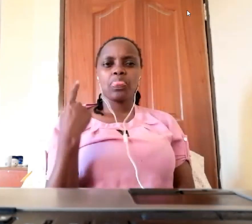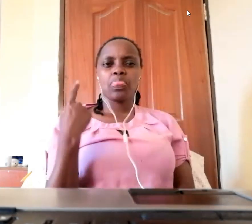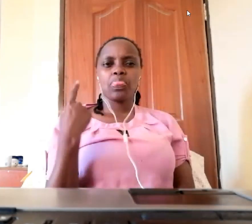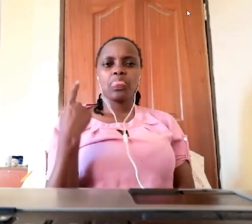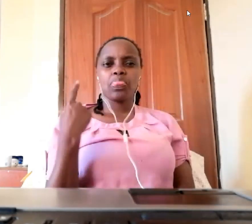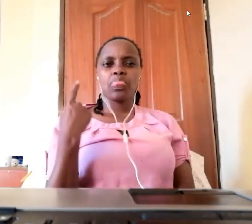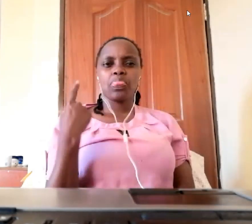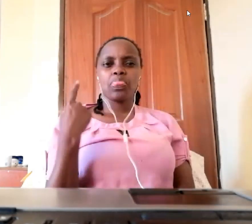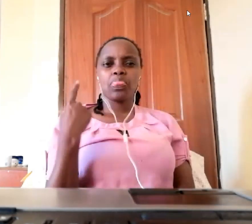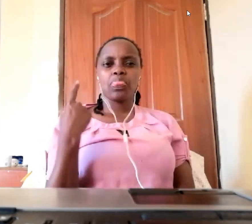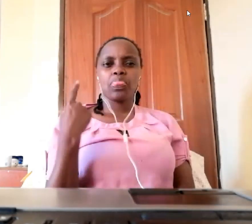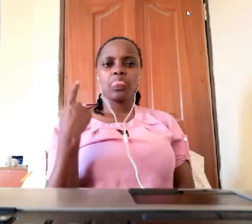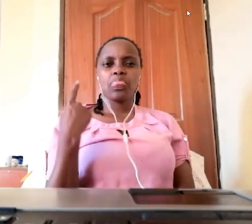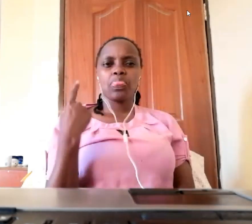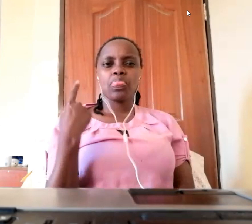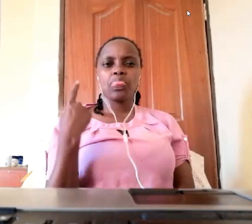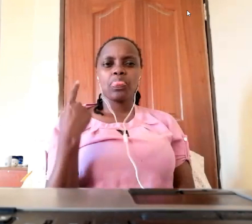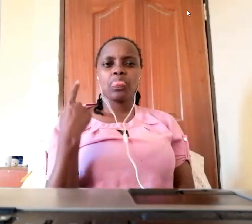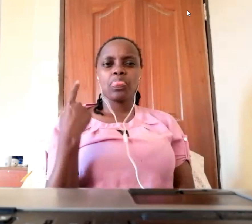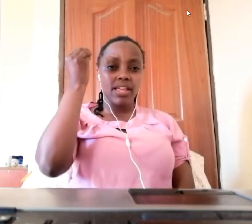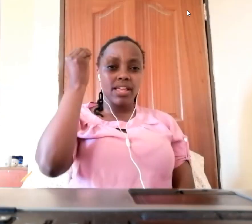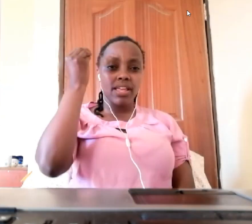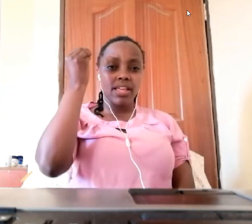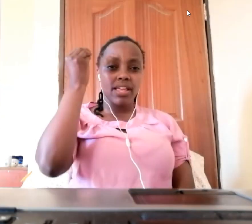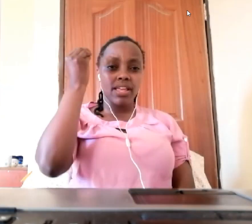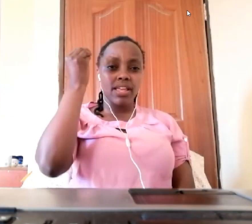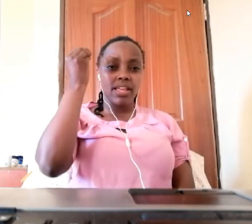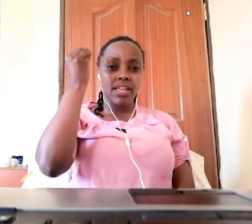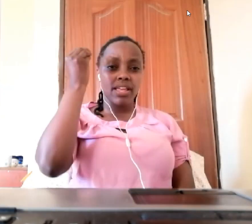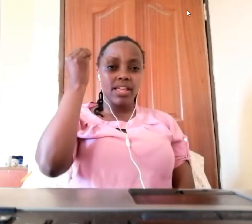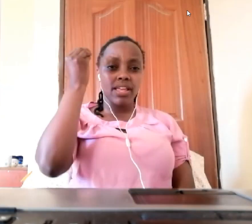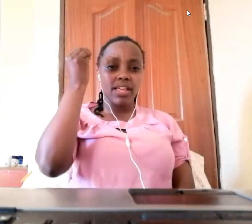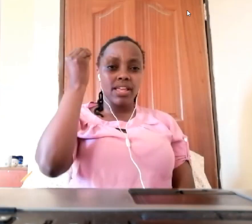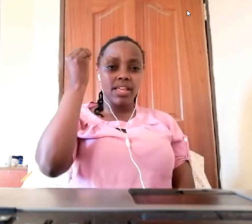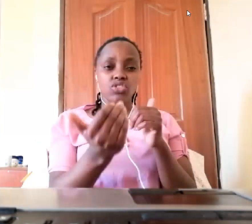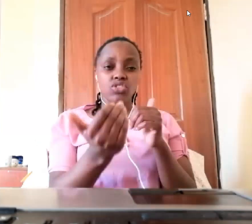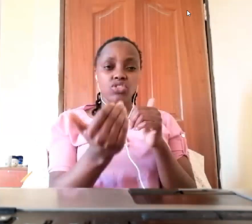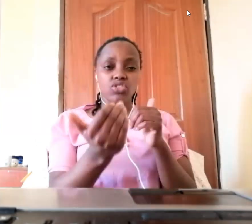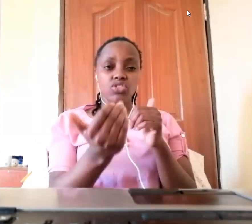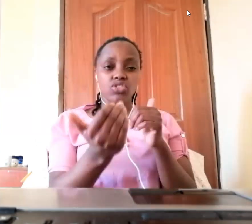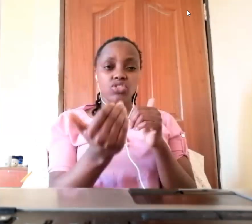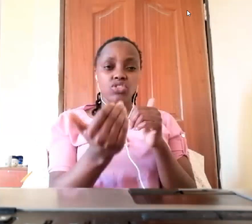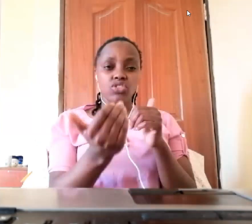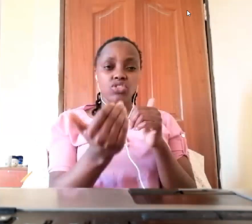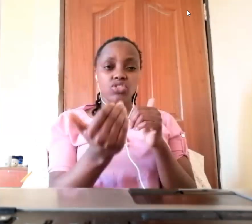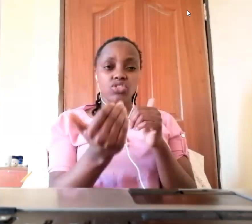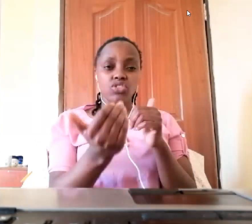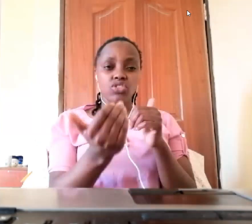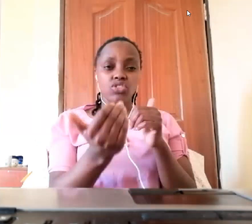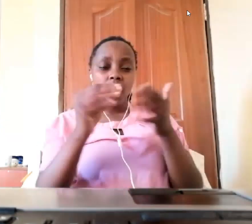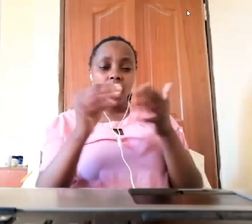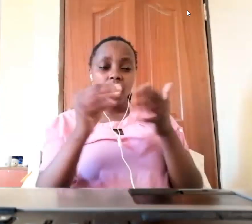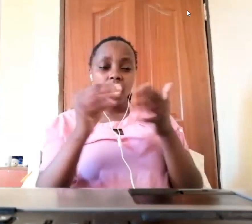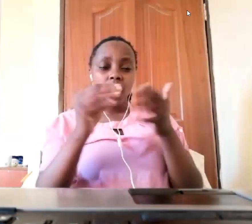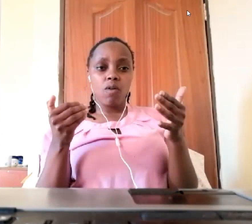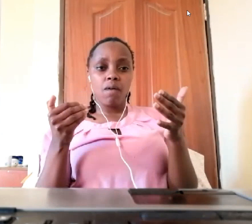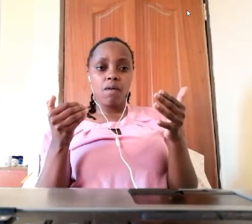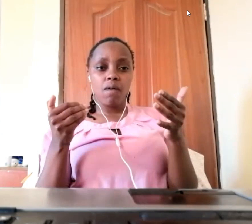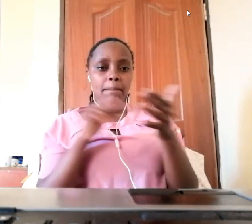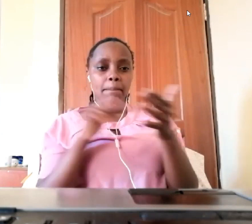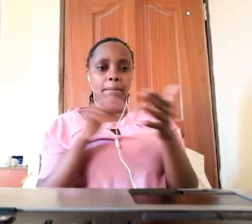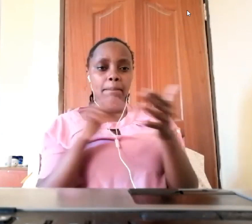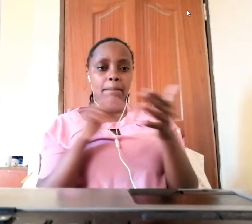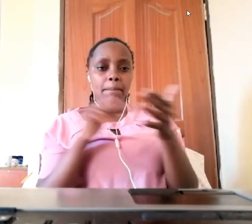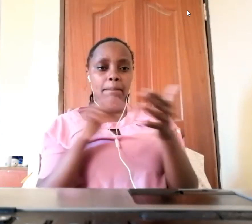Somalia, though, has not ratified the African Children's Charter. It has signed the African Children's Charter way before. So according